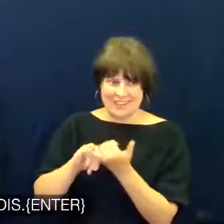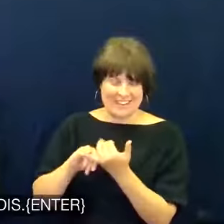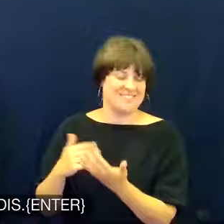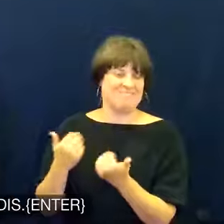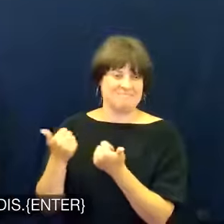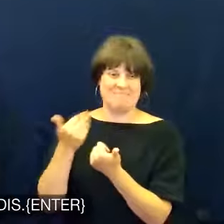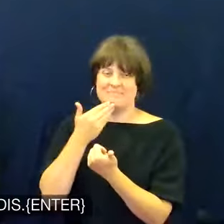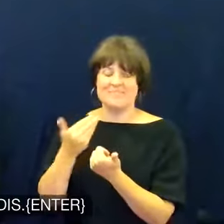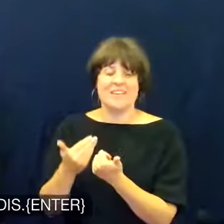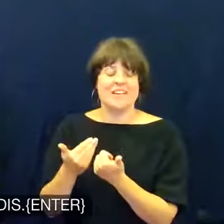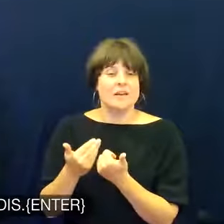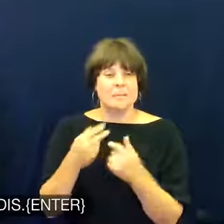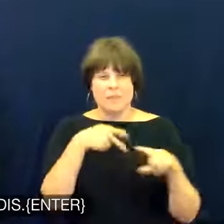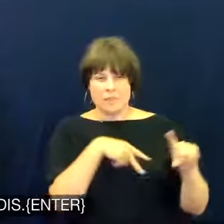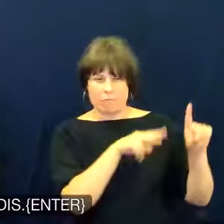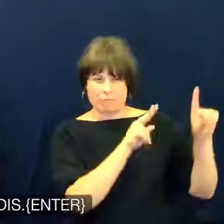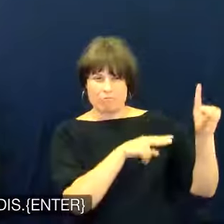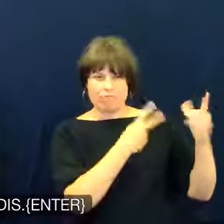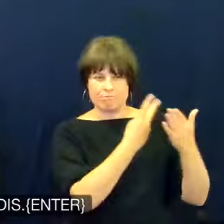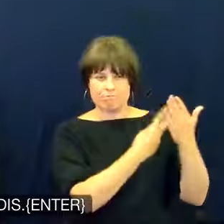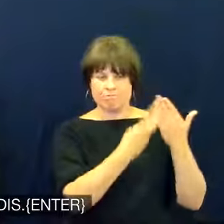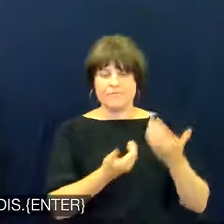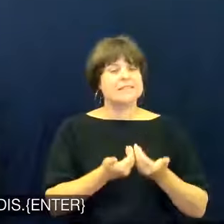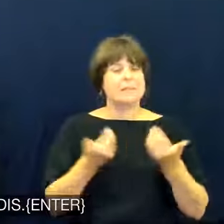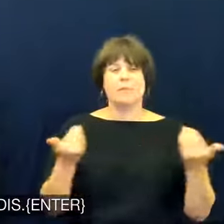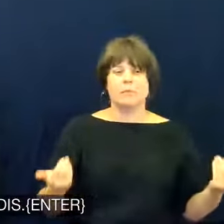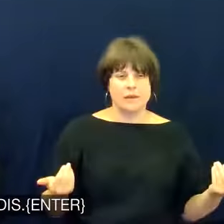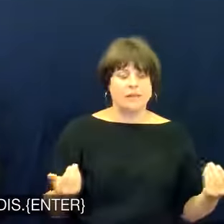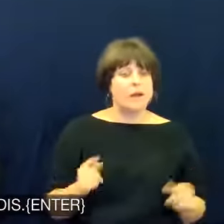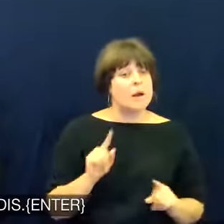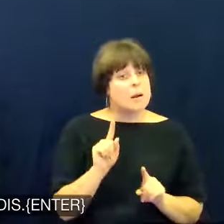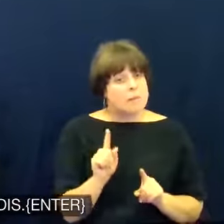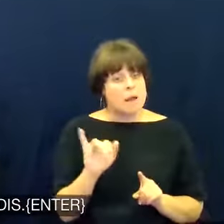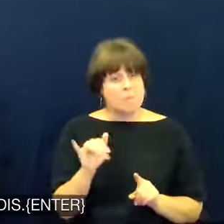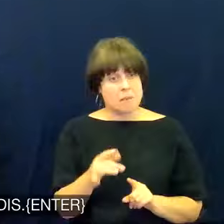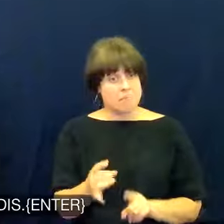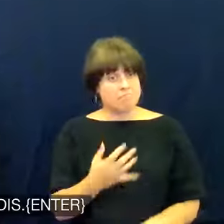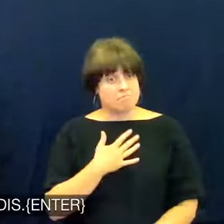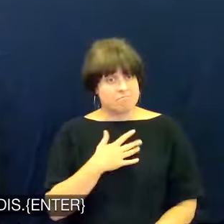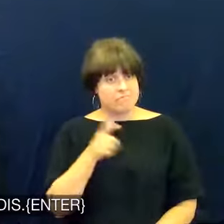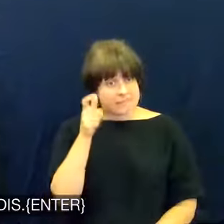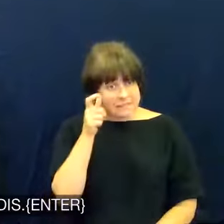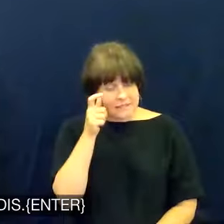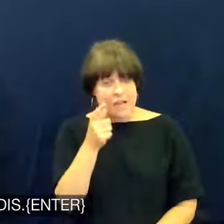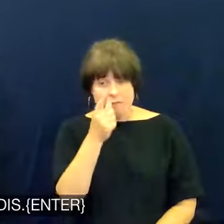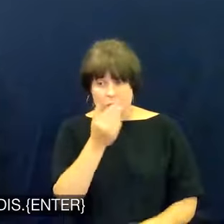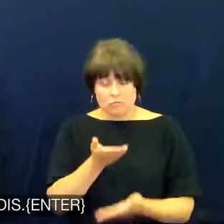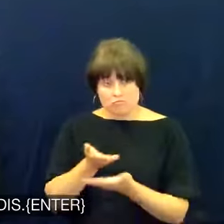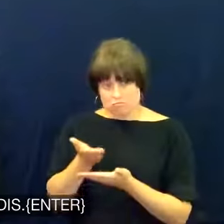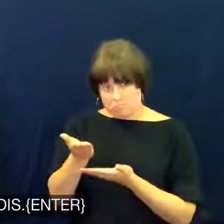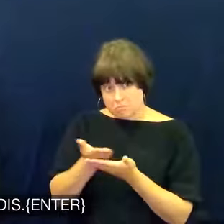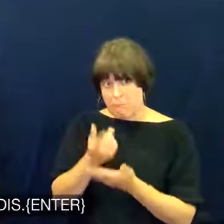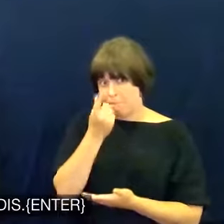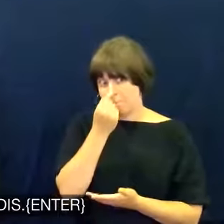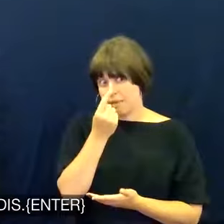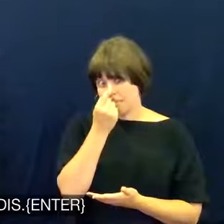So the mentoring program we're keeping quite separate, but perhaps David and I could talk that potentially is something that could be